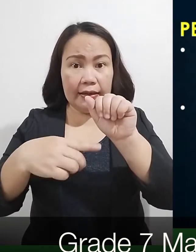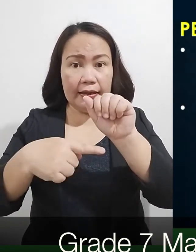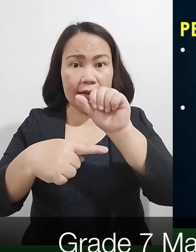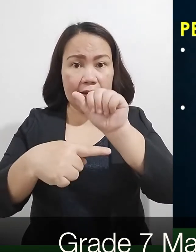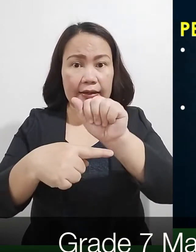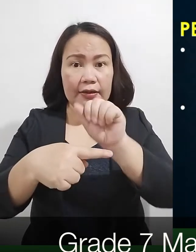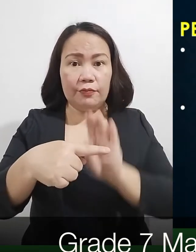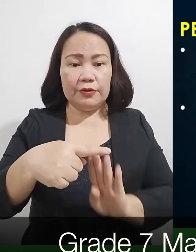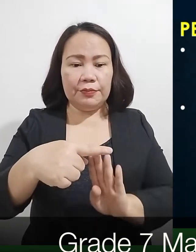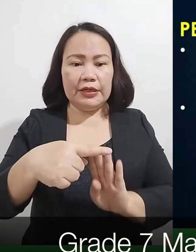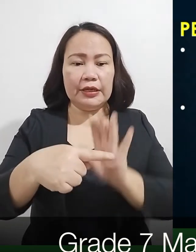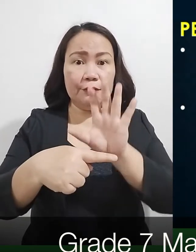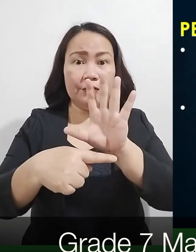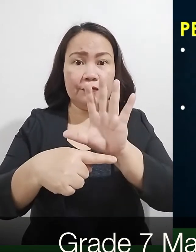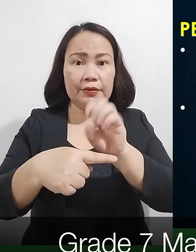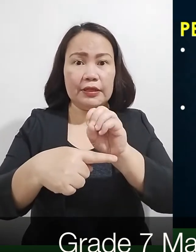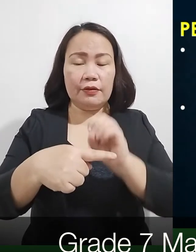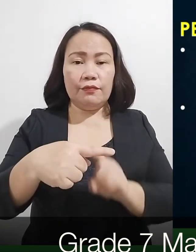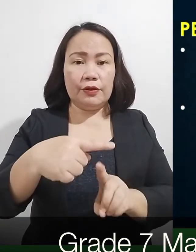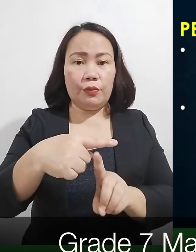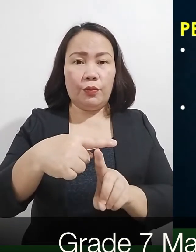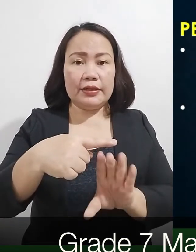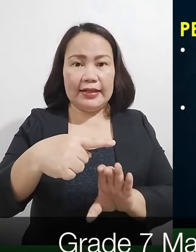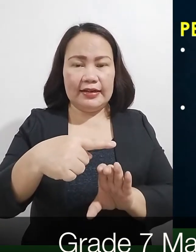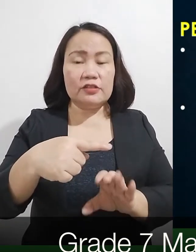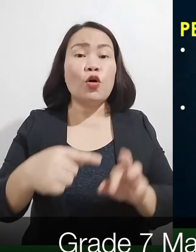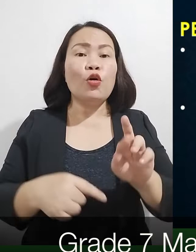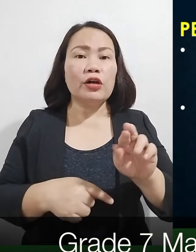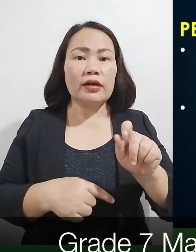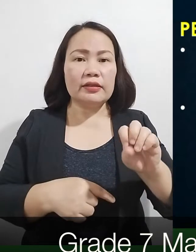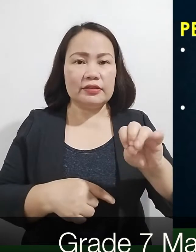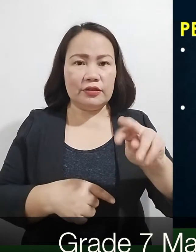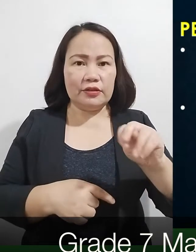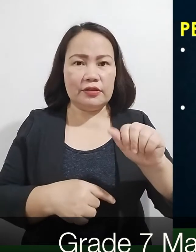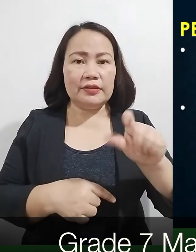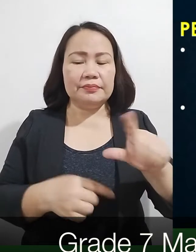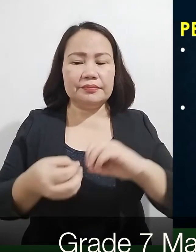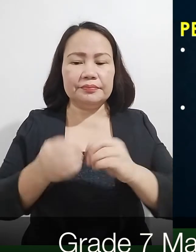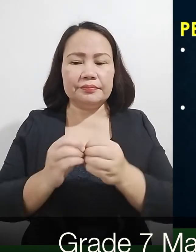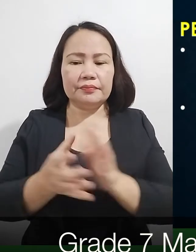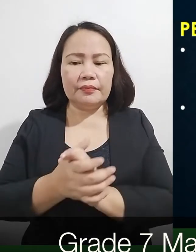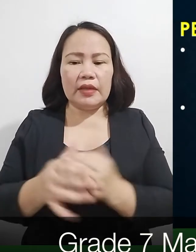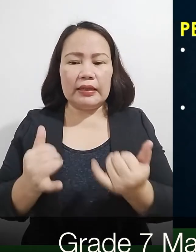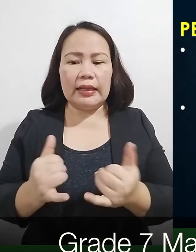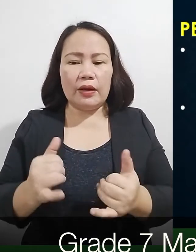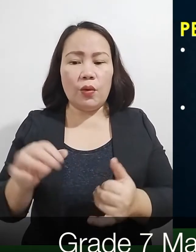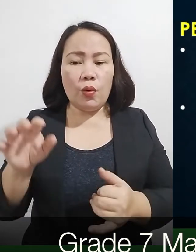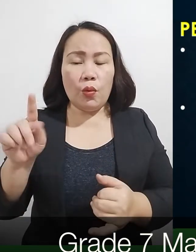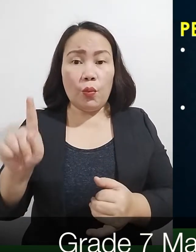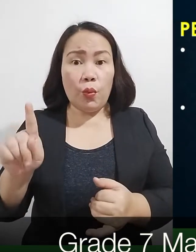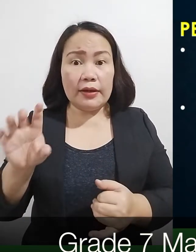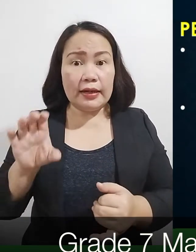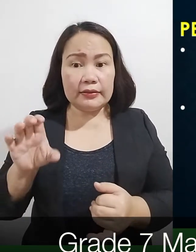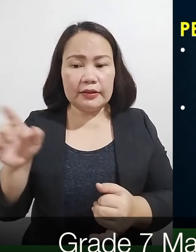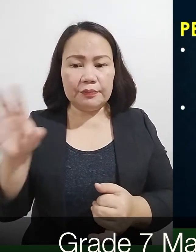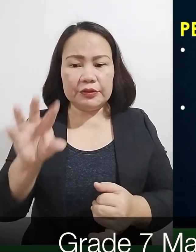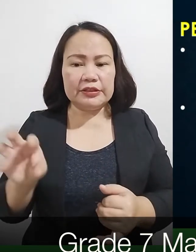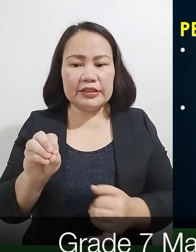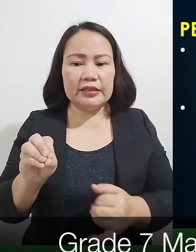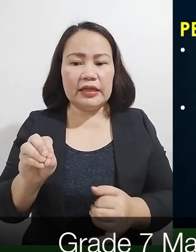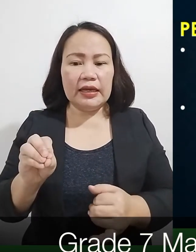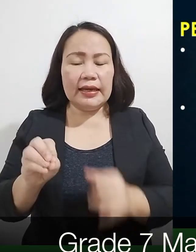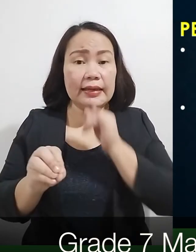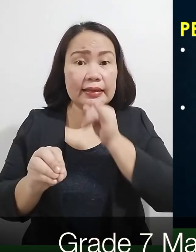A over B. So this is a rational number. Now, 100% is 100 over 100